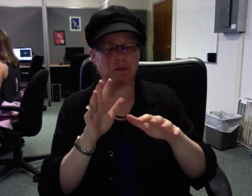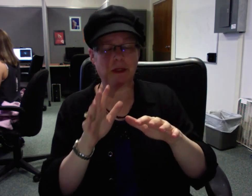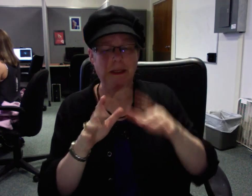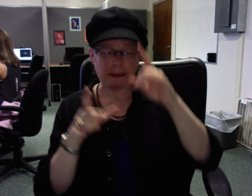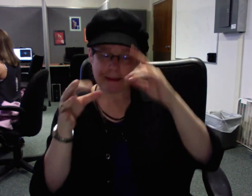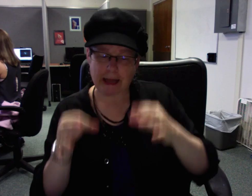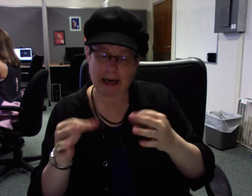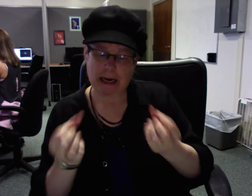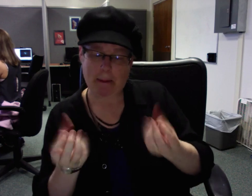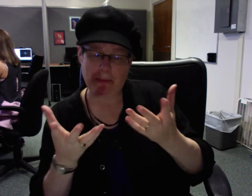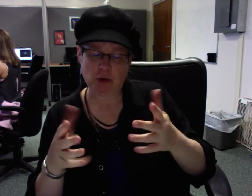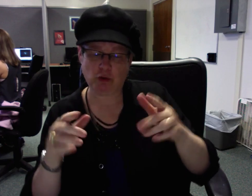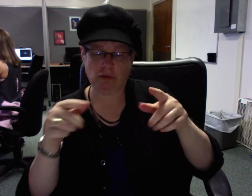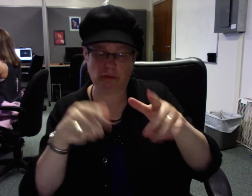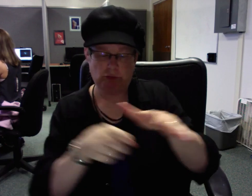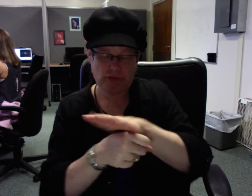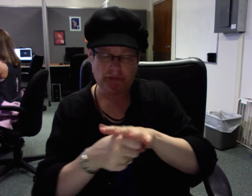how to measure the area of a triangle.